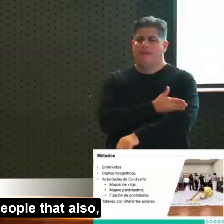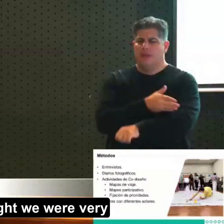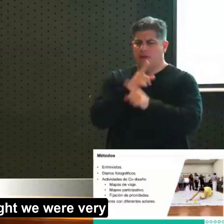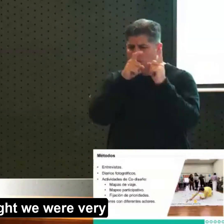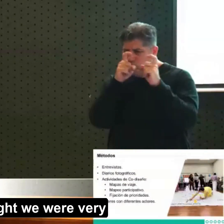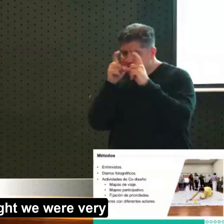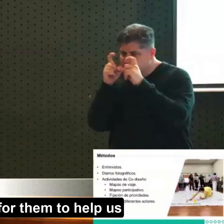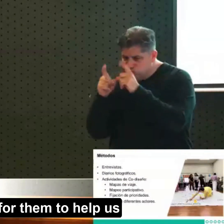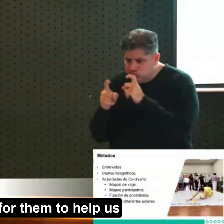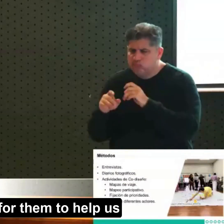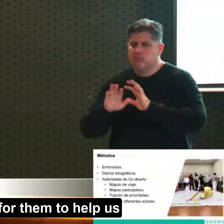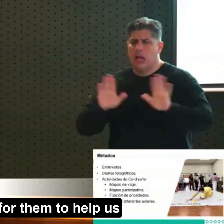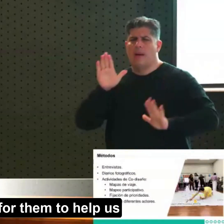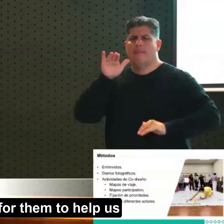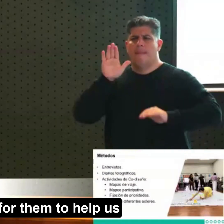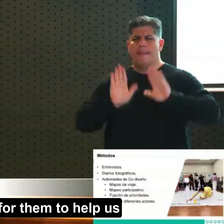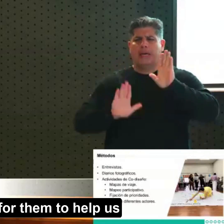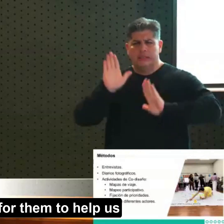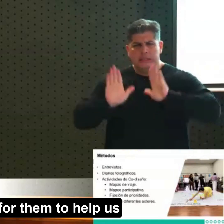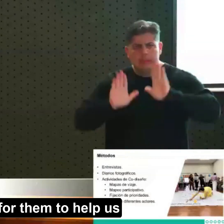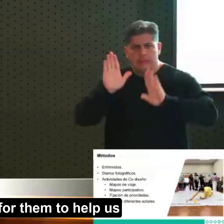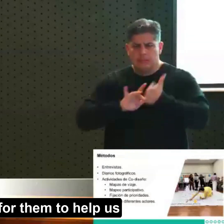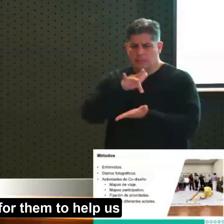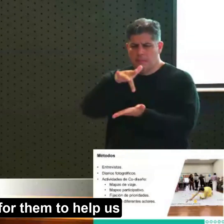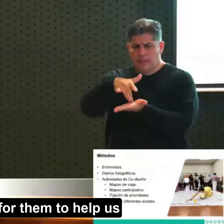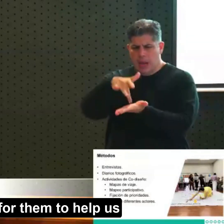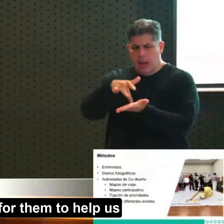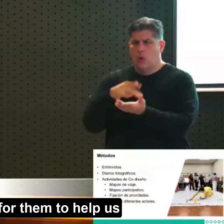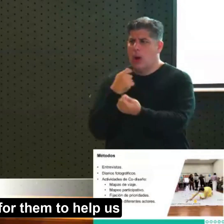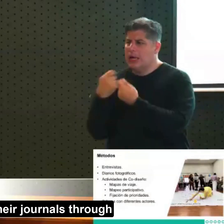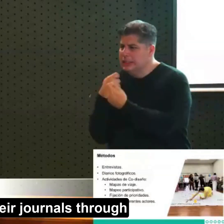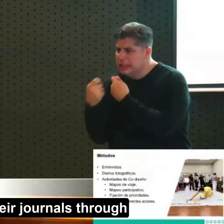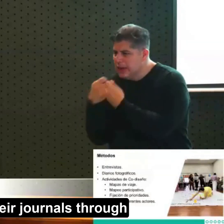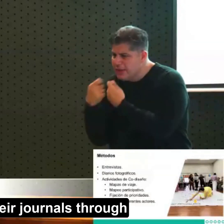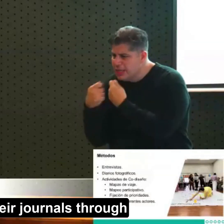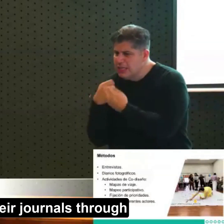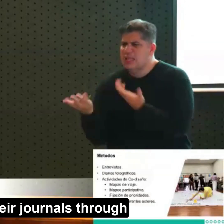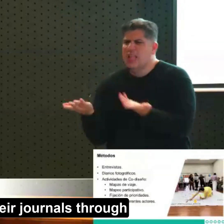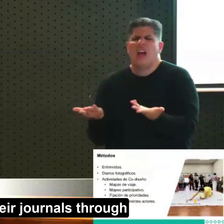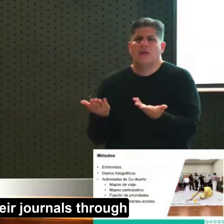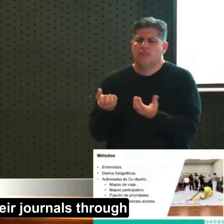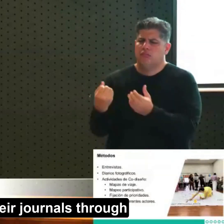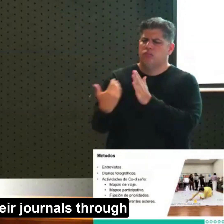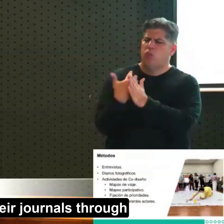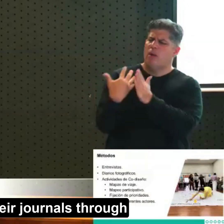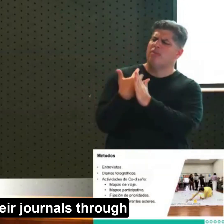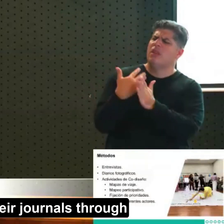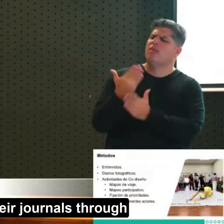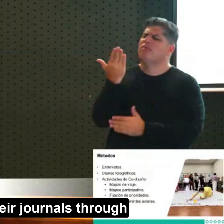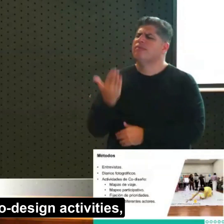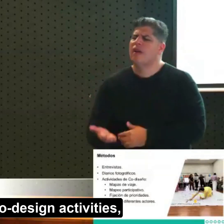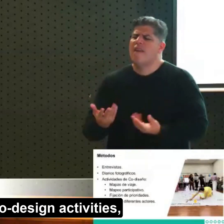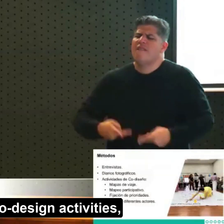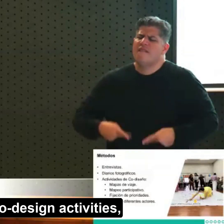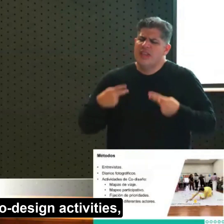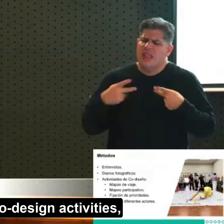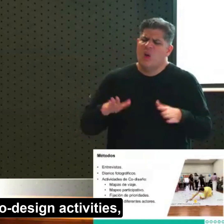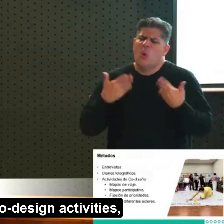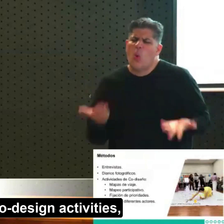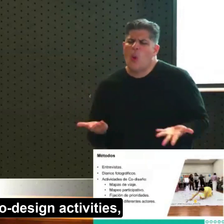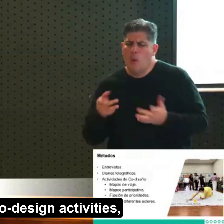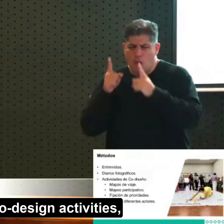that also we thought were very important for them to help us record in their journal through